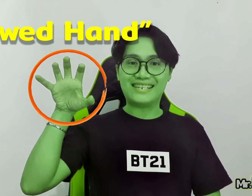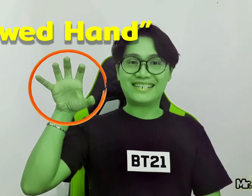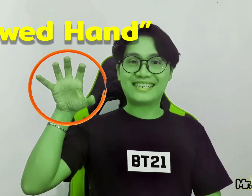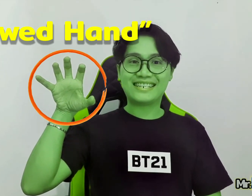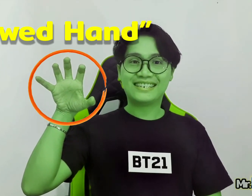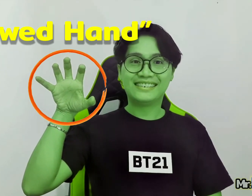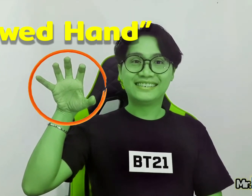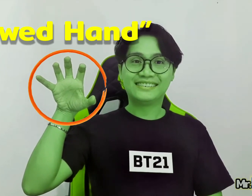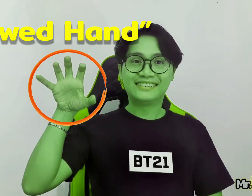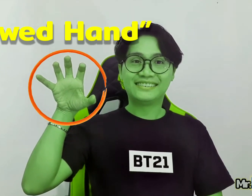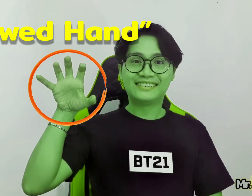bent.